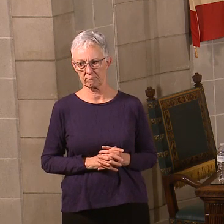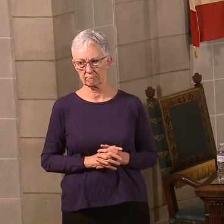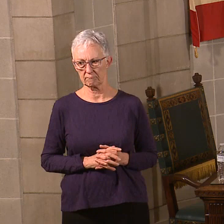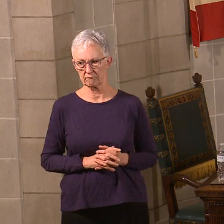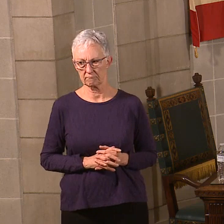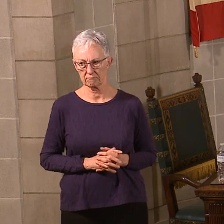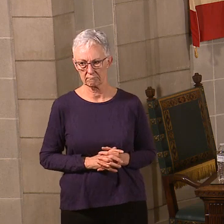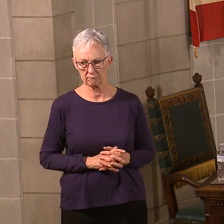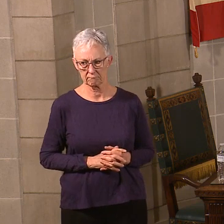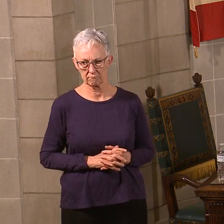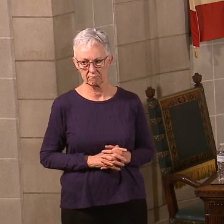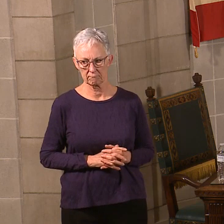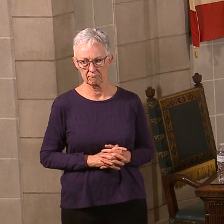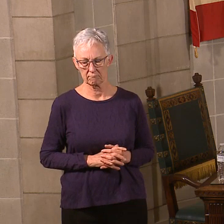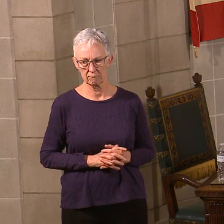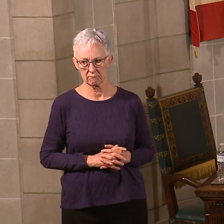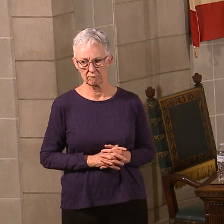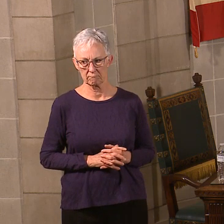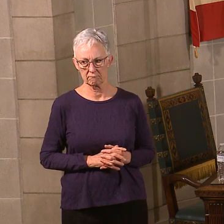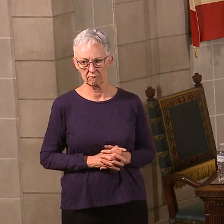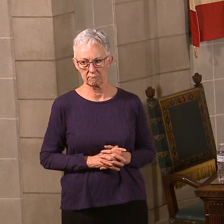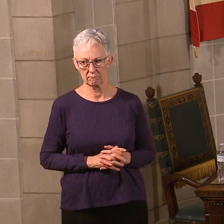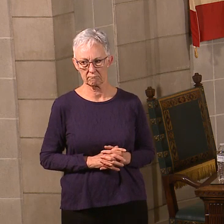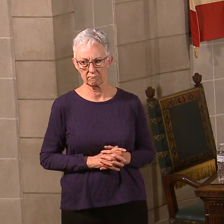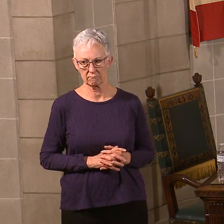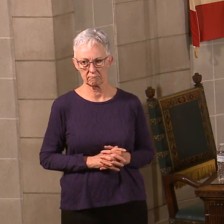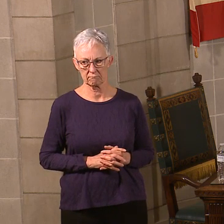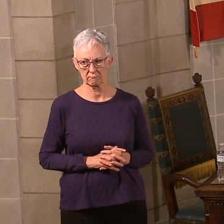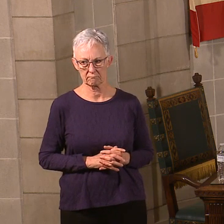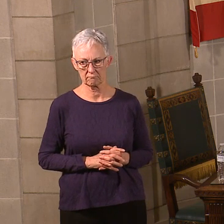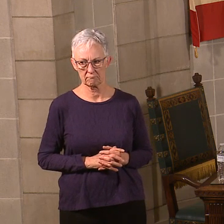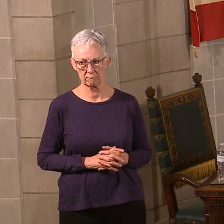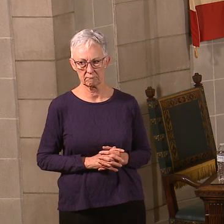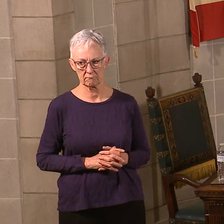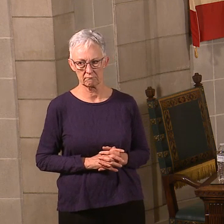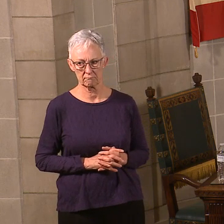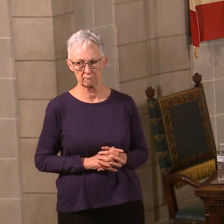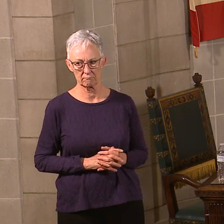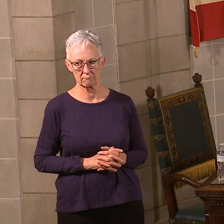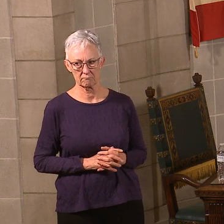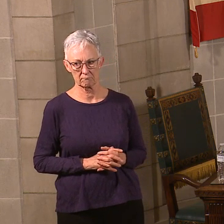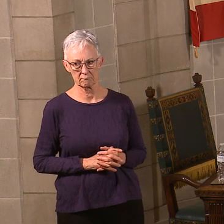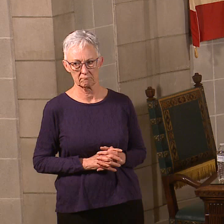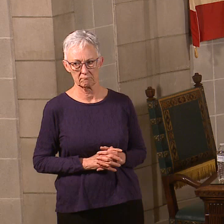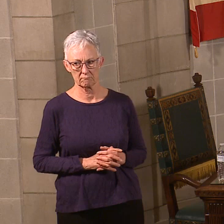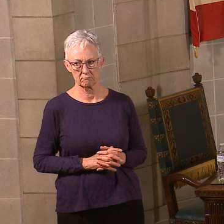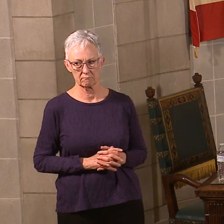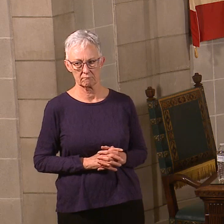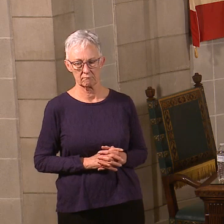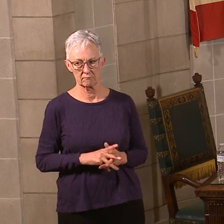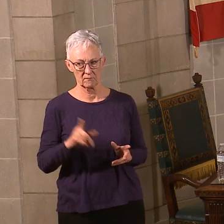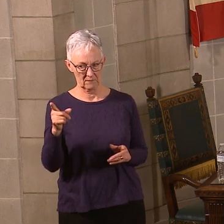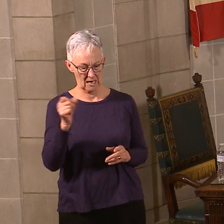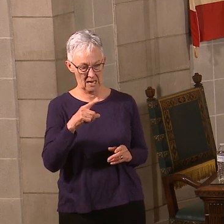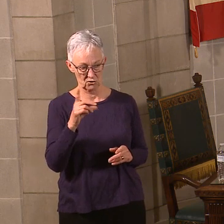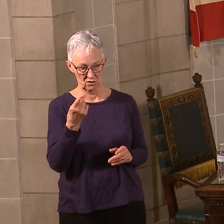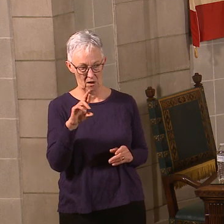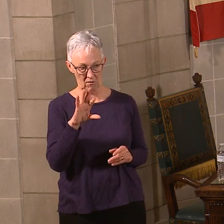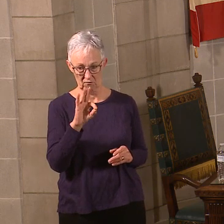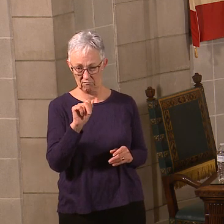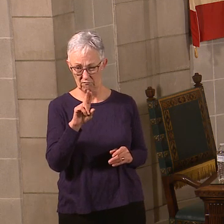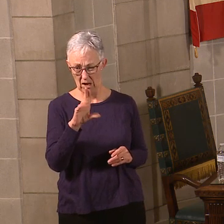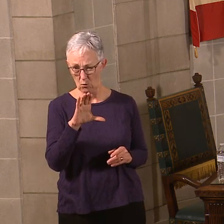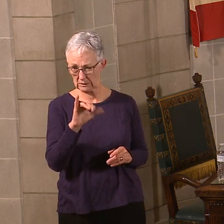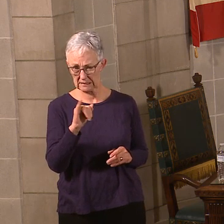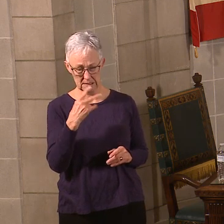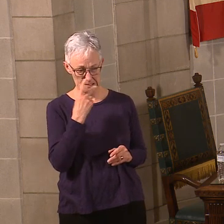that have been dealing with this, obviously? And also, did you talk about what some of the good and bad that Nebraska has done that you'd like to see improved upon,